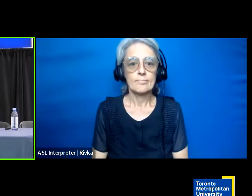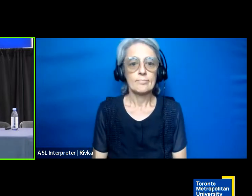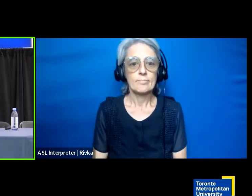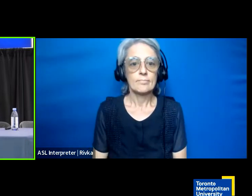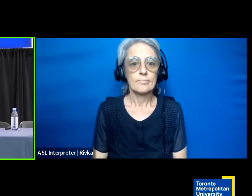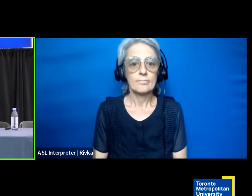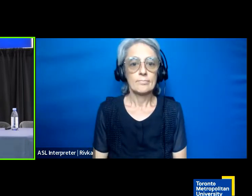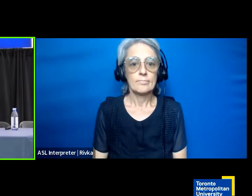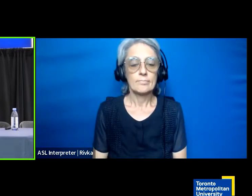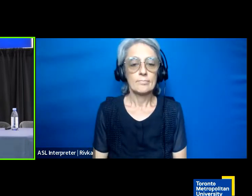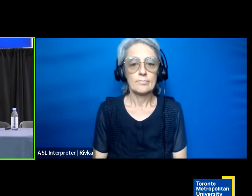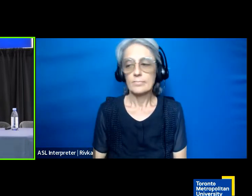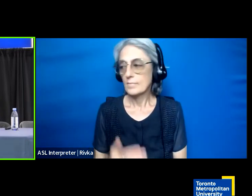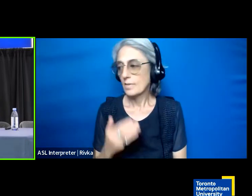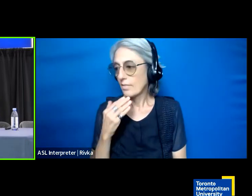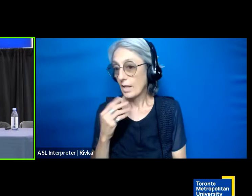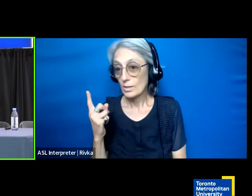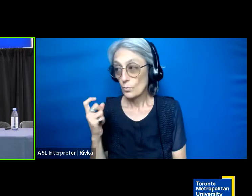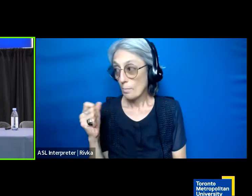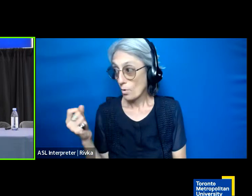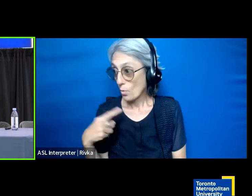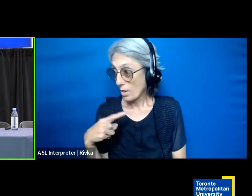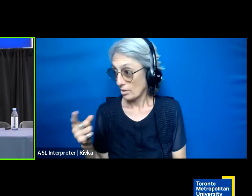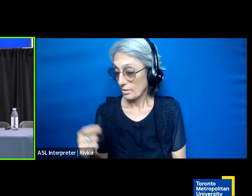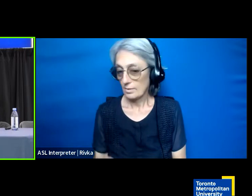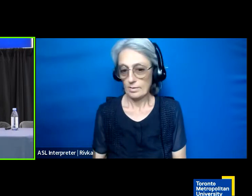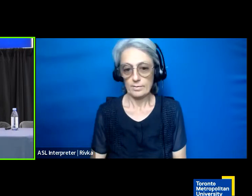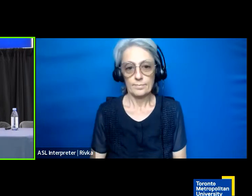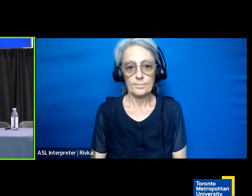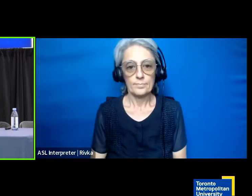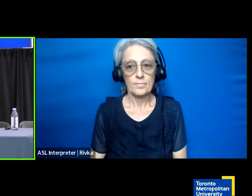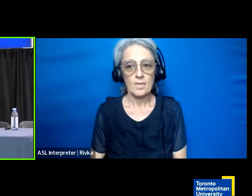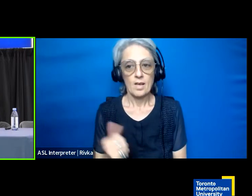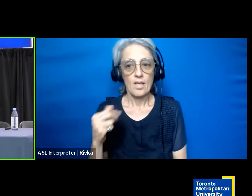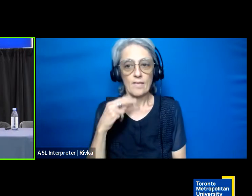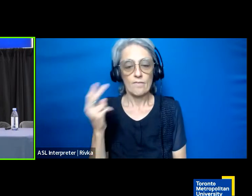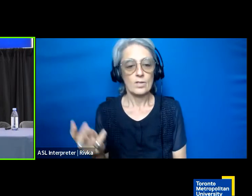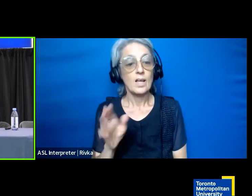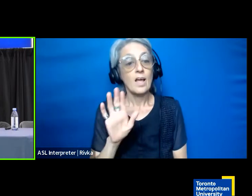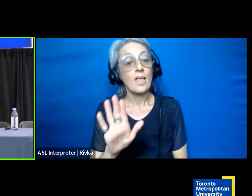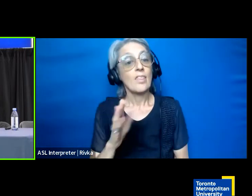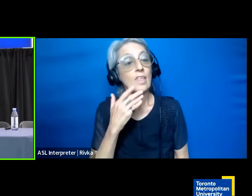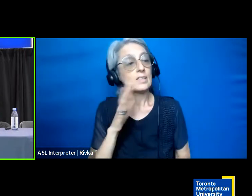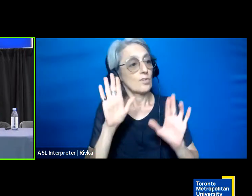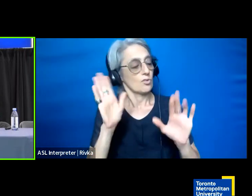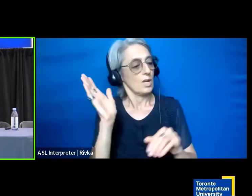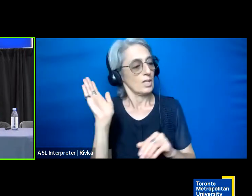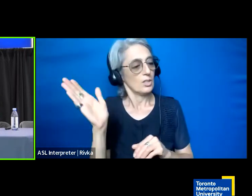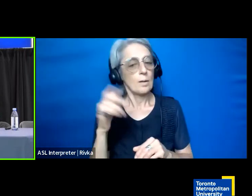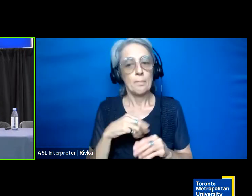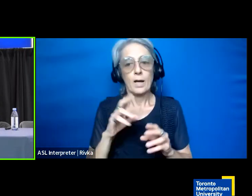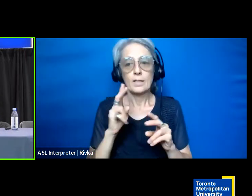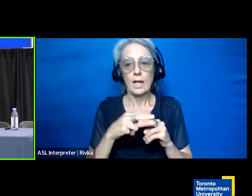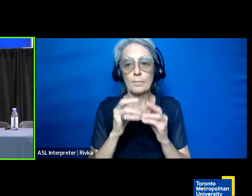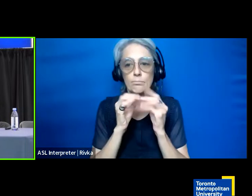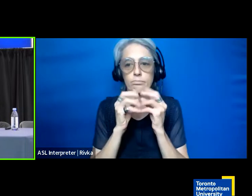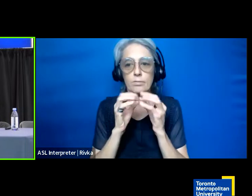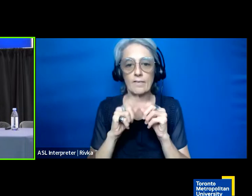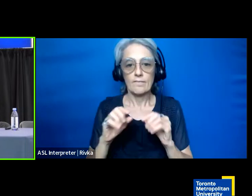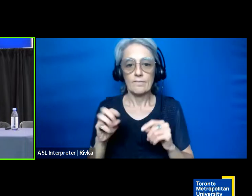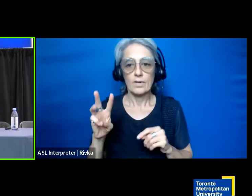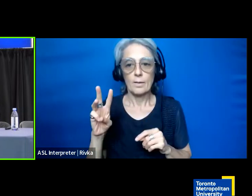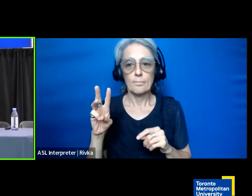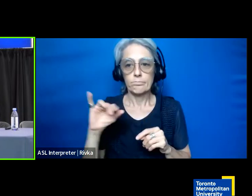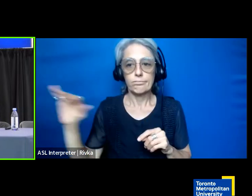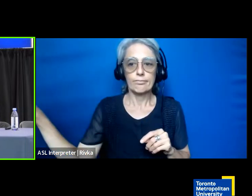Thanks. One more question there. Hi, thanks for this great talk. My name is Dieter Plewe from Wissenschaftszentrum